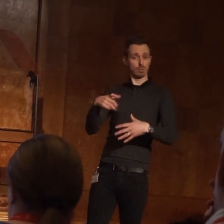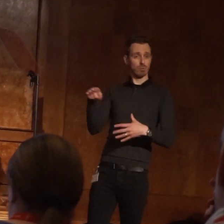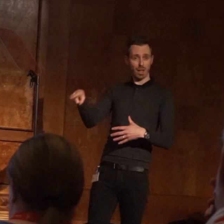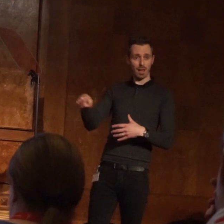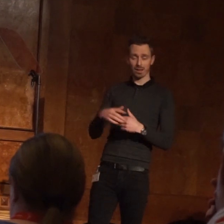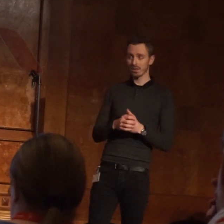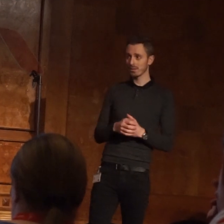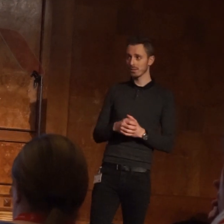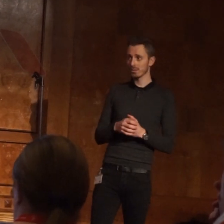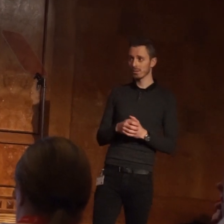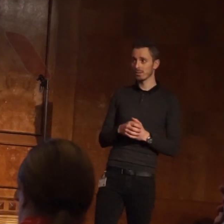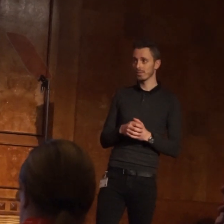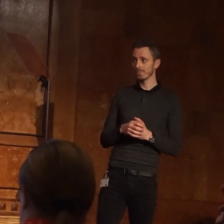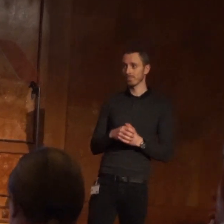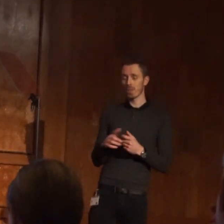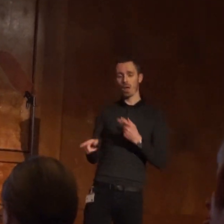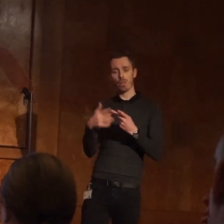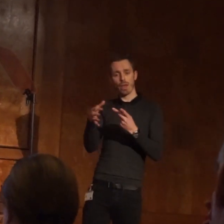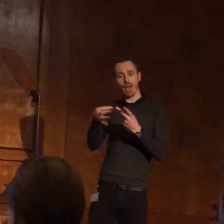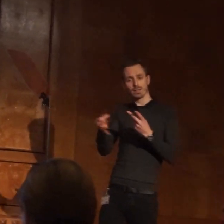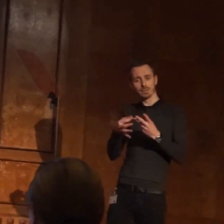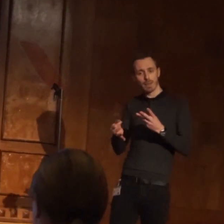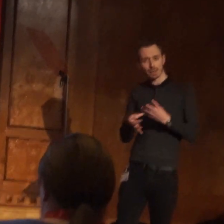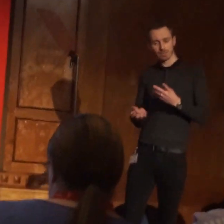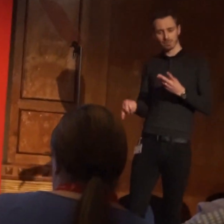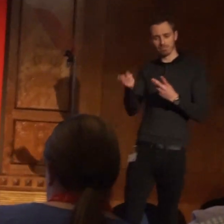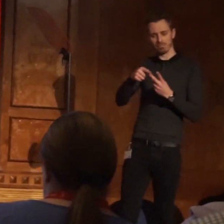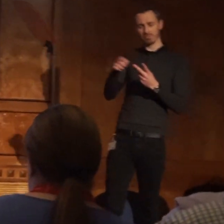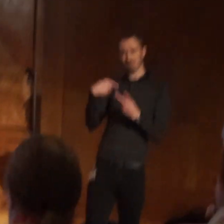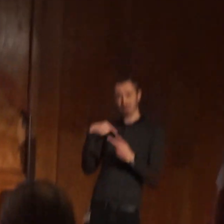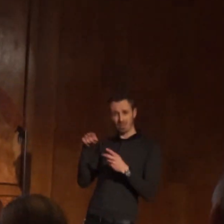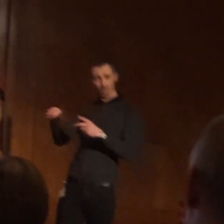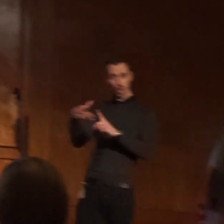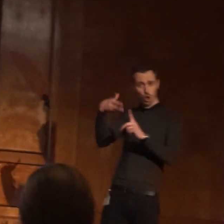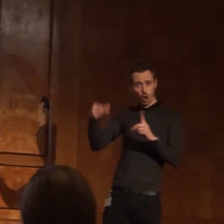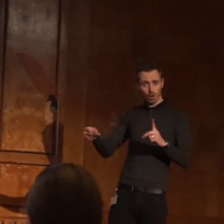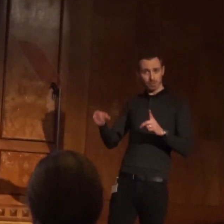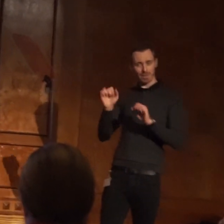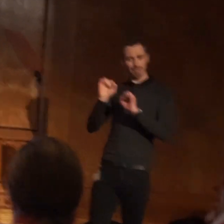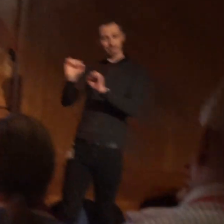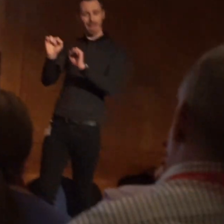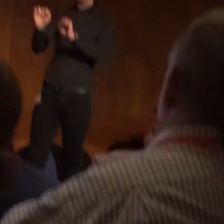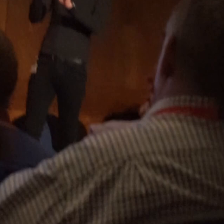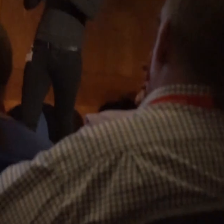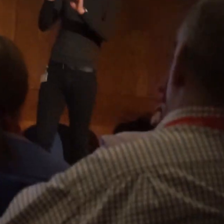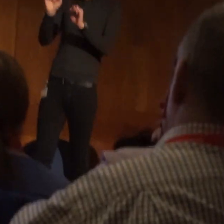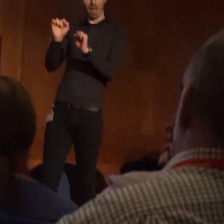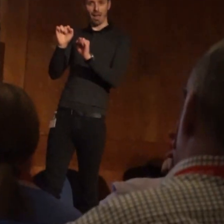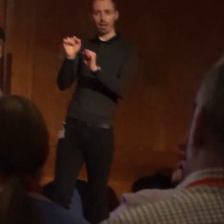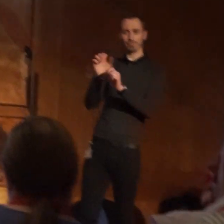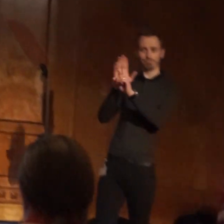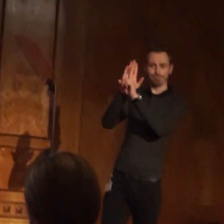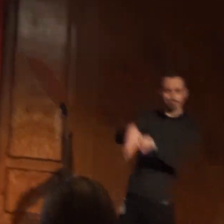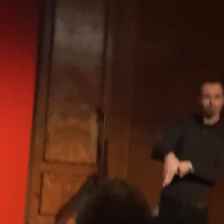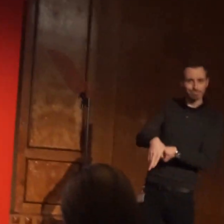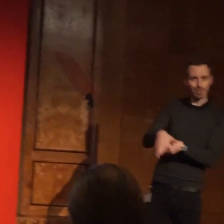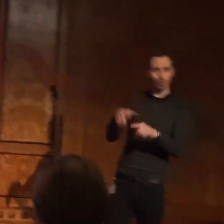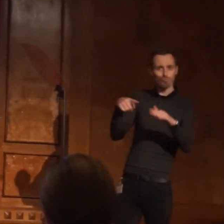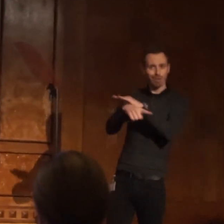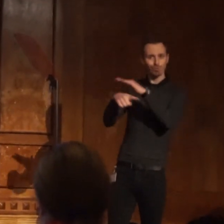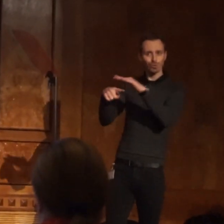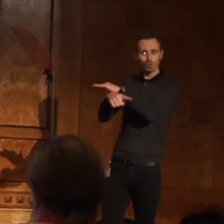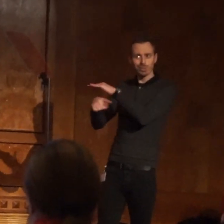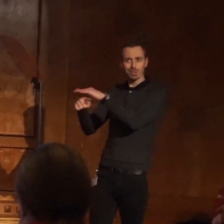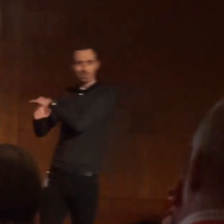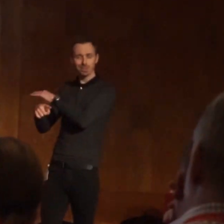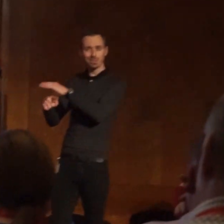whatsoever. Just look at another aspect, this government's treatment of refugees. It is shameful that the UK